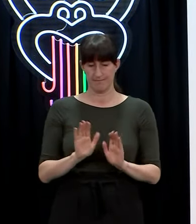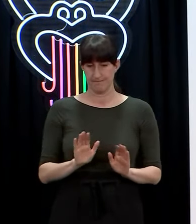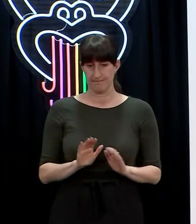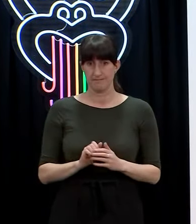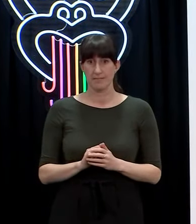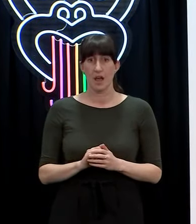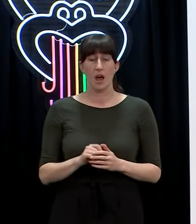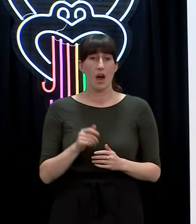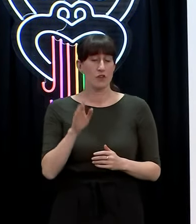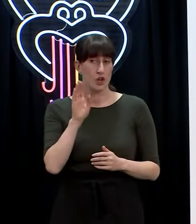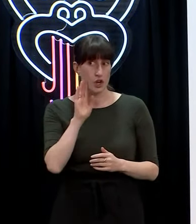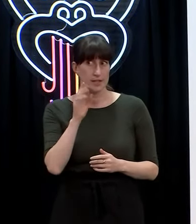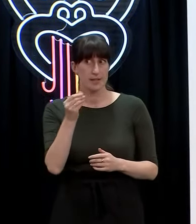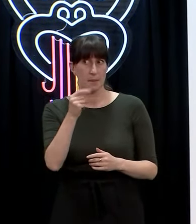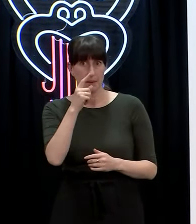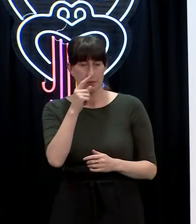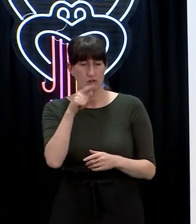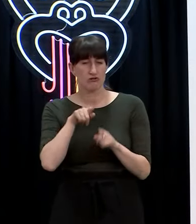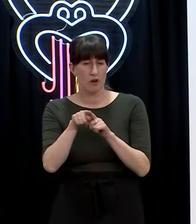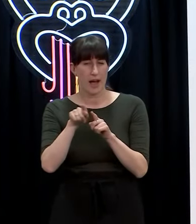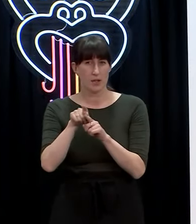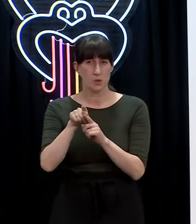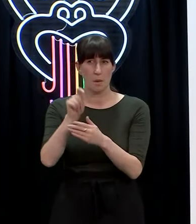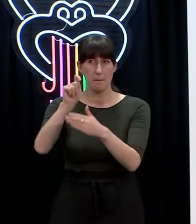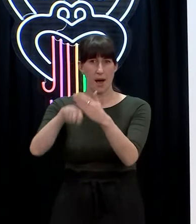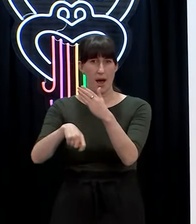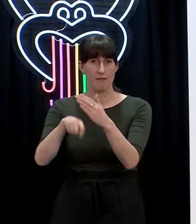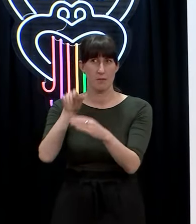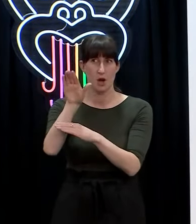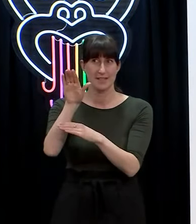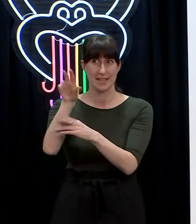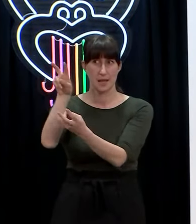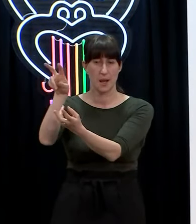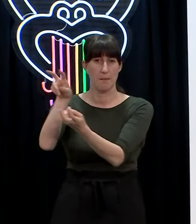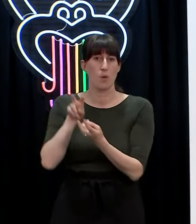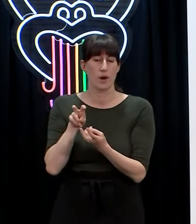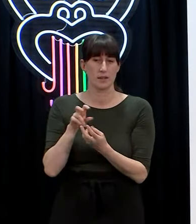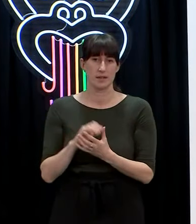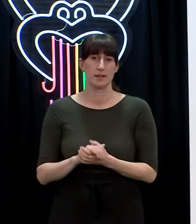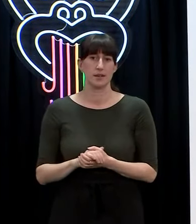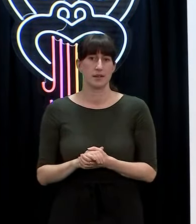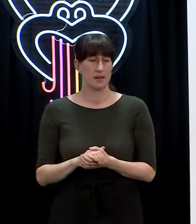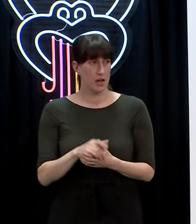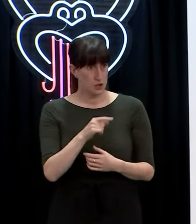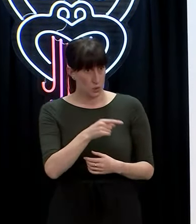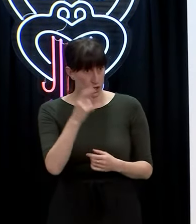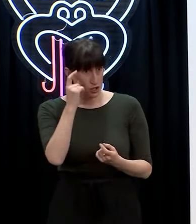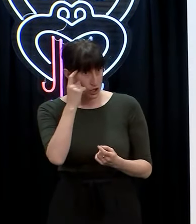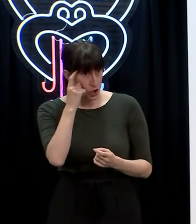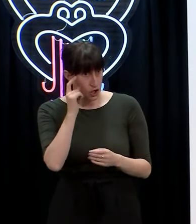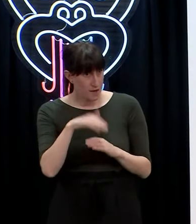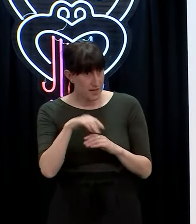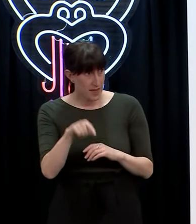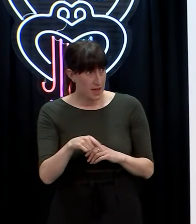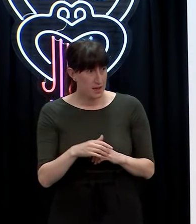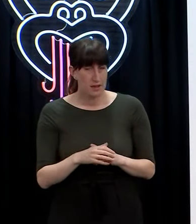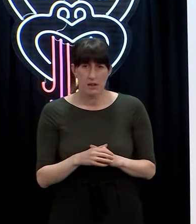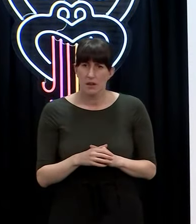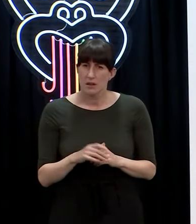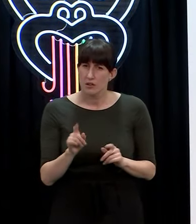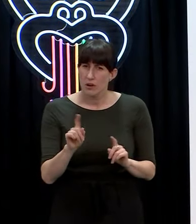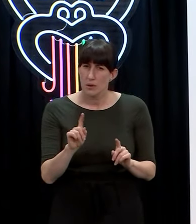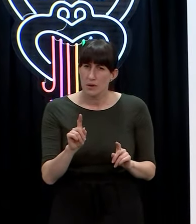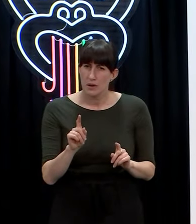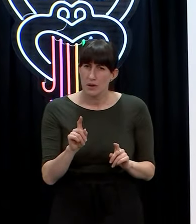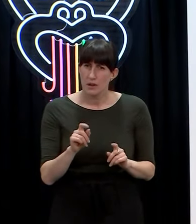trying to import it as well, but I don't have any numbers on that. Concerned about that? Does it need to be recorded? That it is not recorded? Are